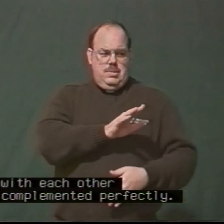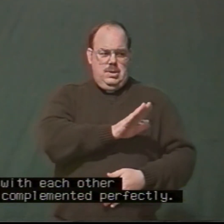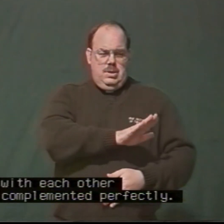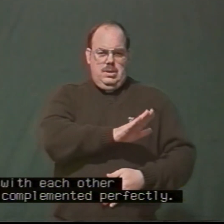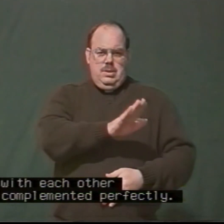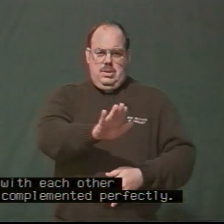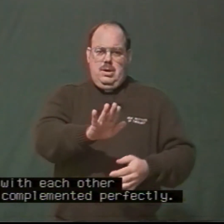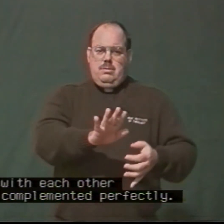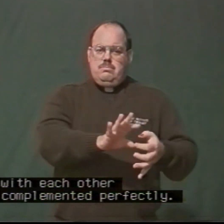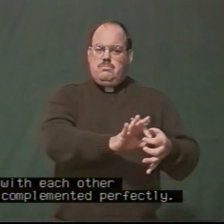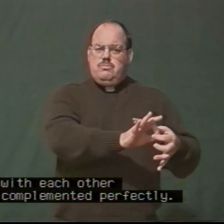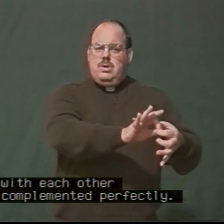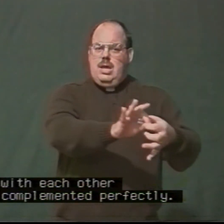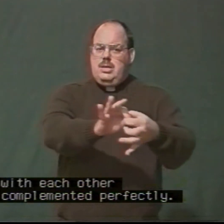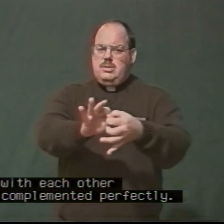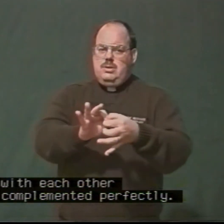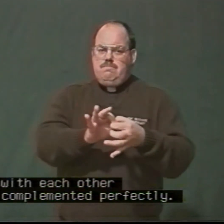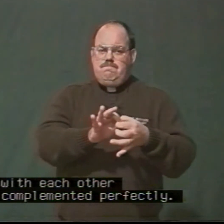with each other complemented perfectly.